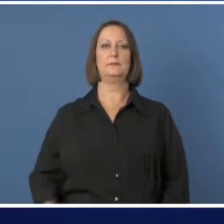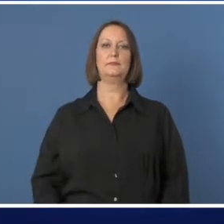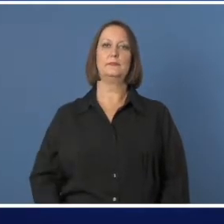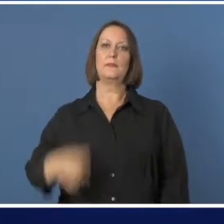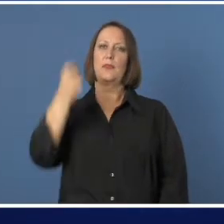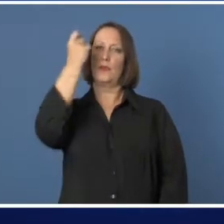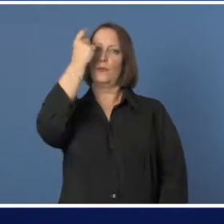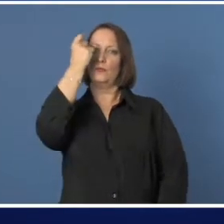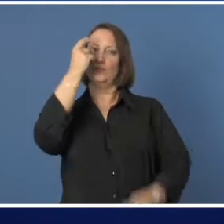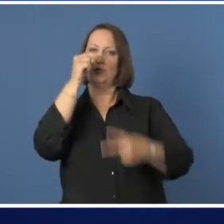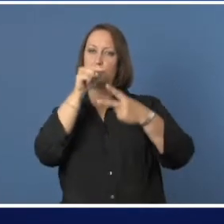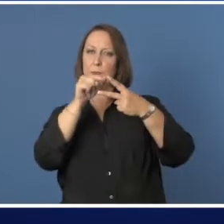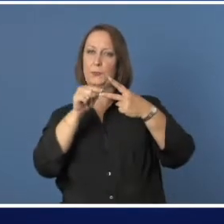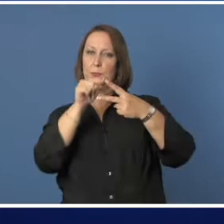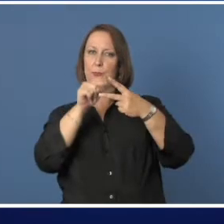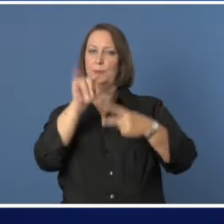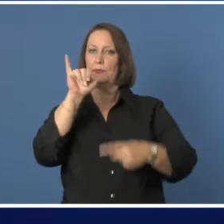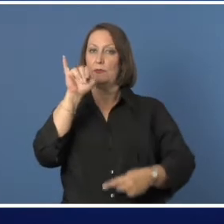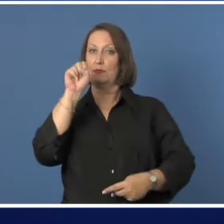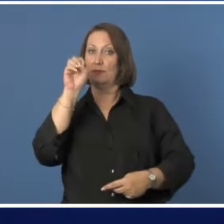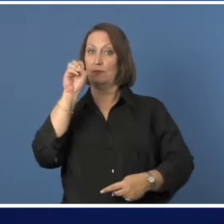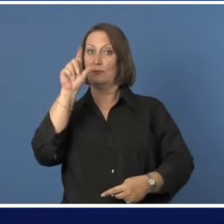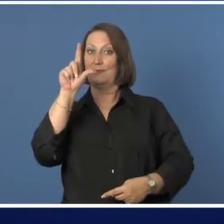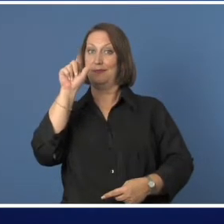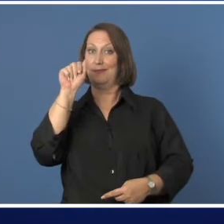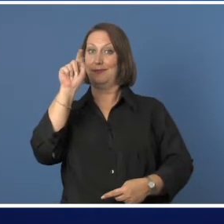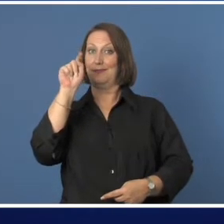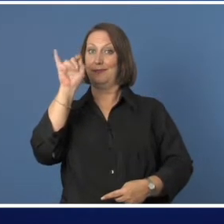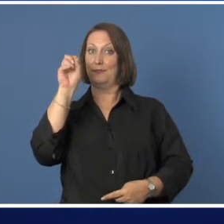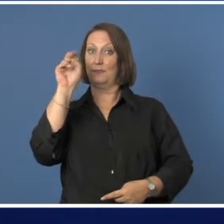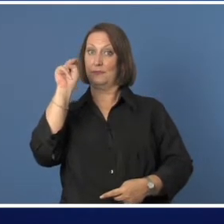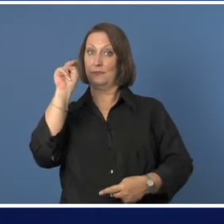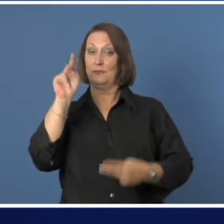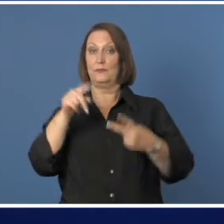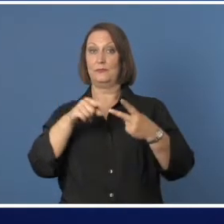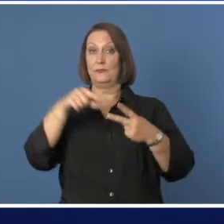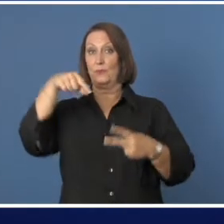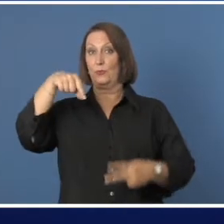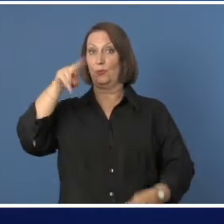Understanding Isolation and Quarantine